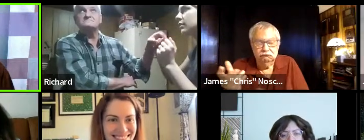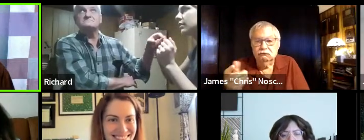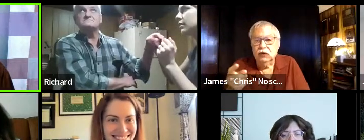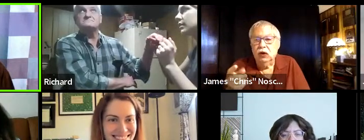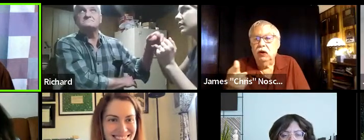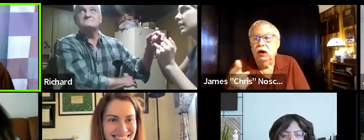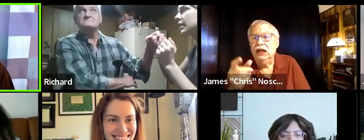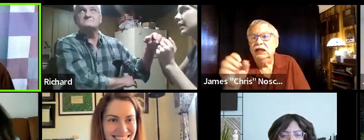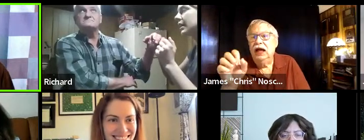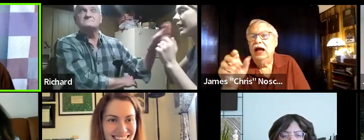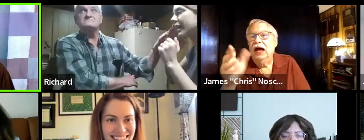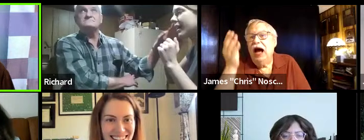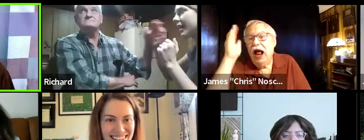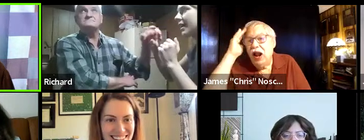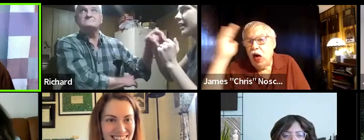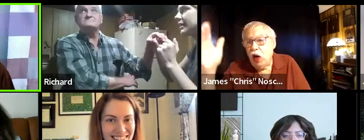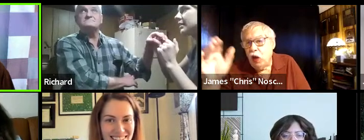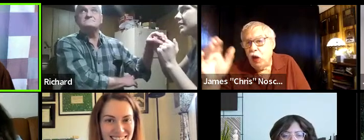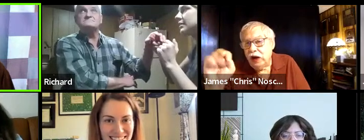So hi, Shannon.